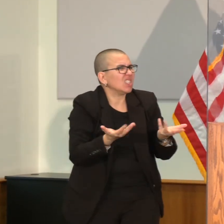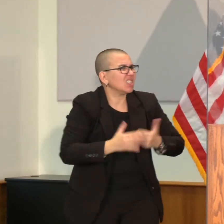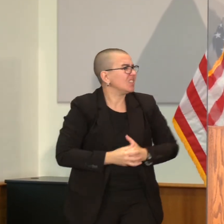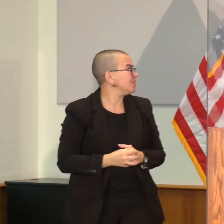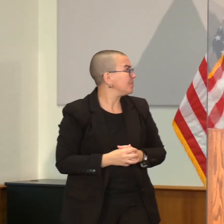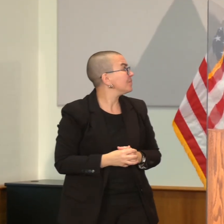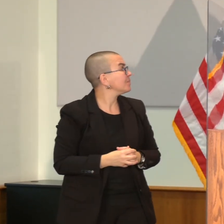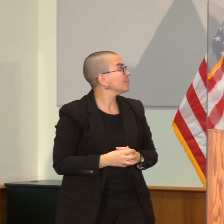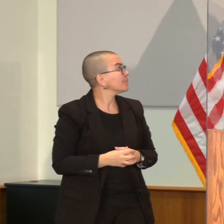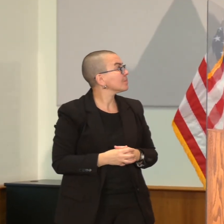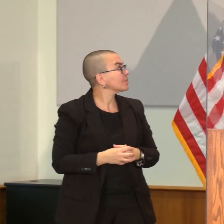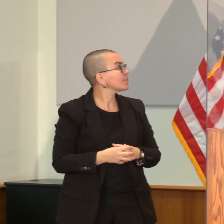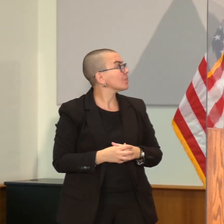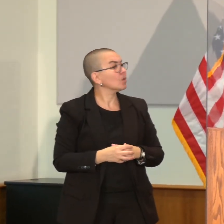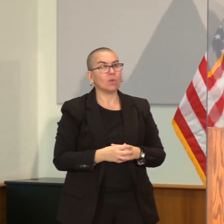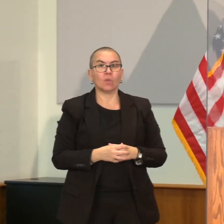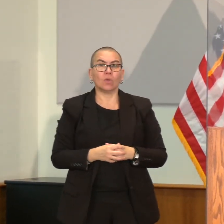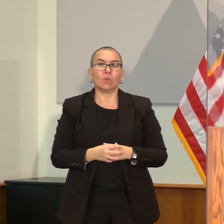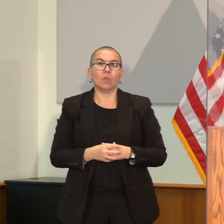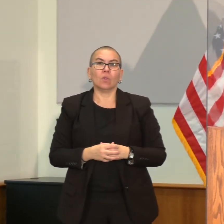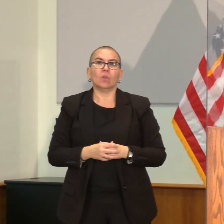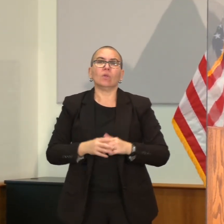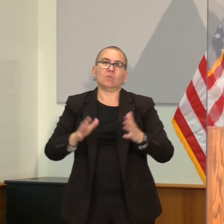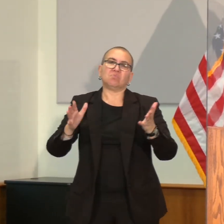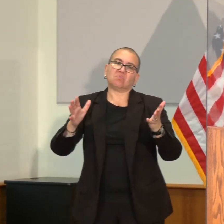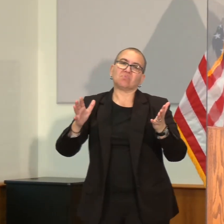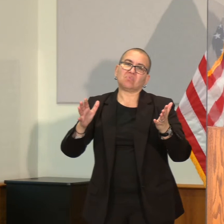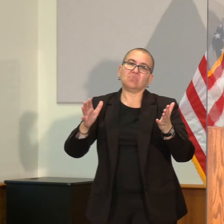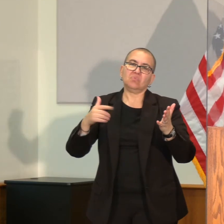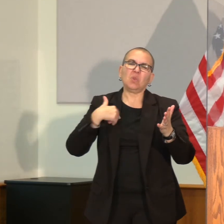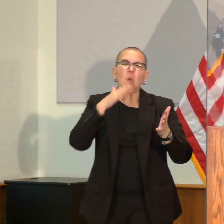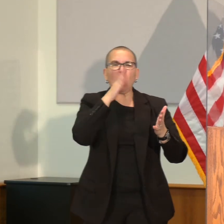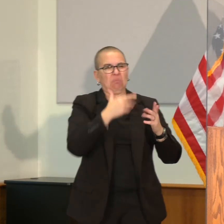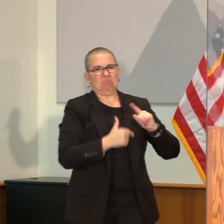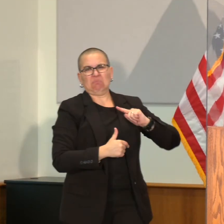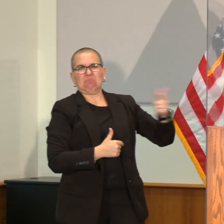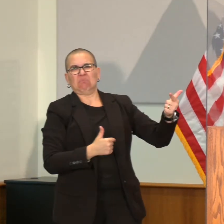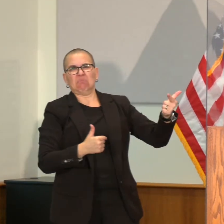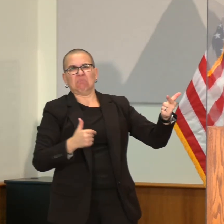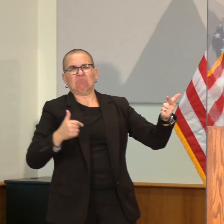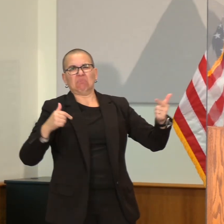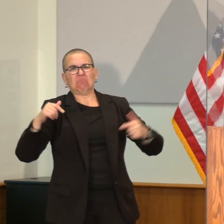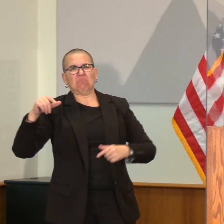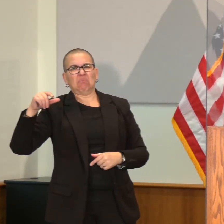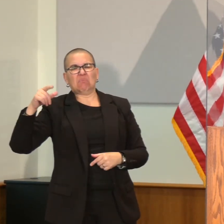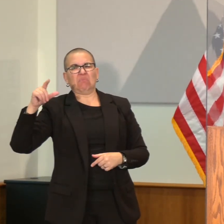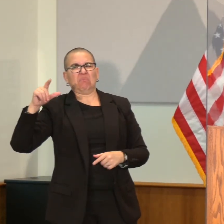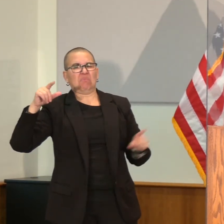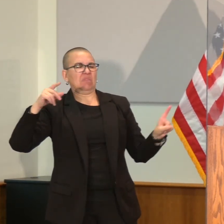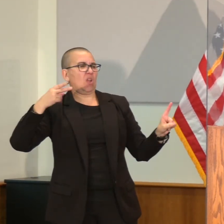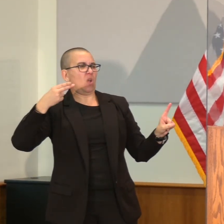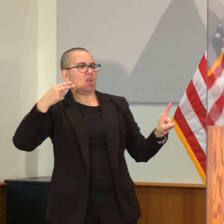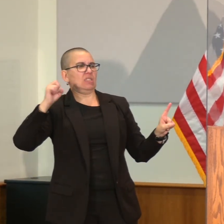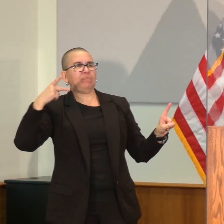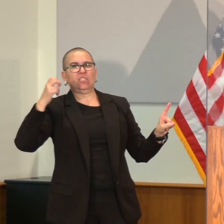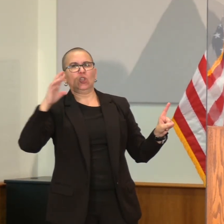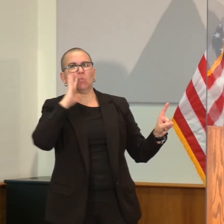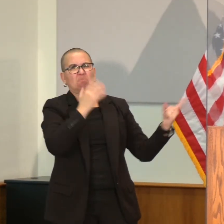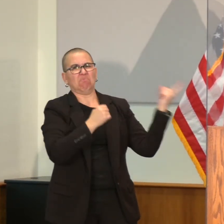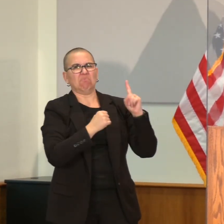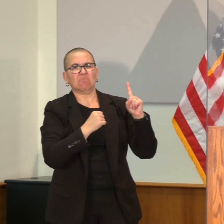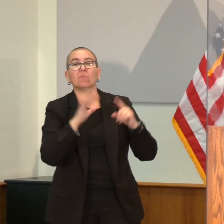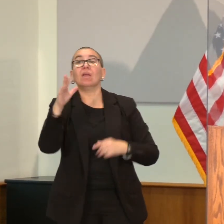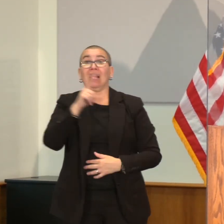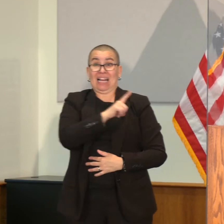I'll let the speaker, because the administration interacts kind of both ways as it is on this, and the legislative